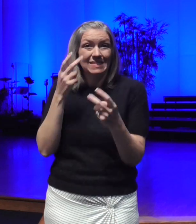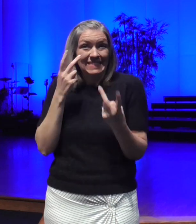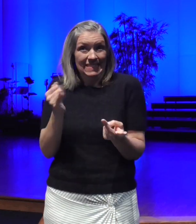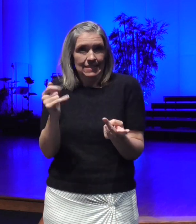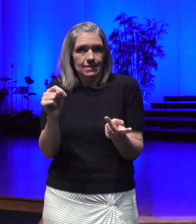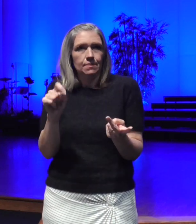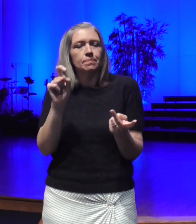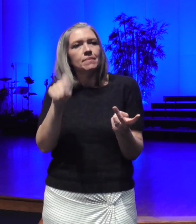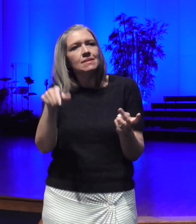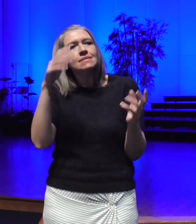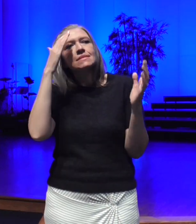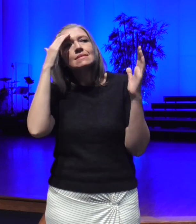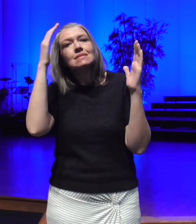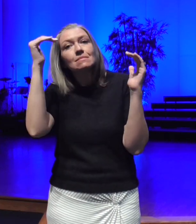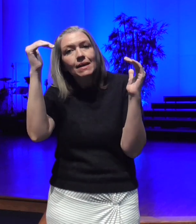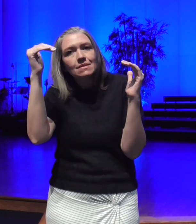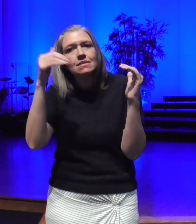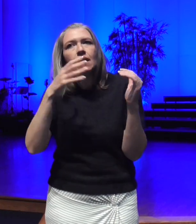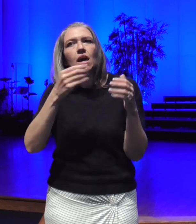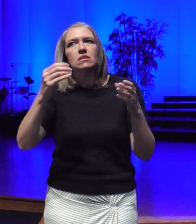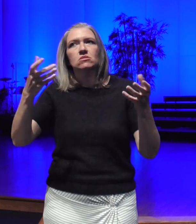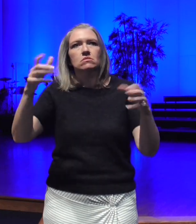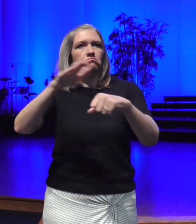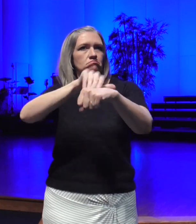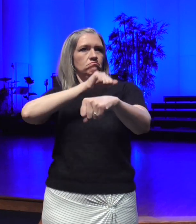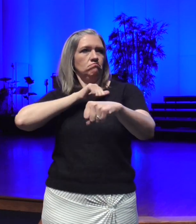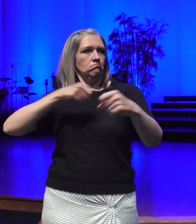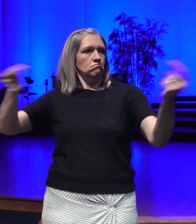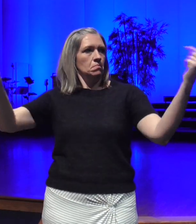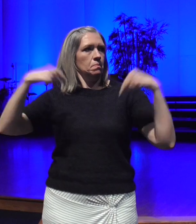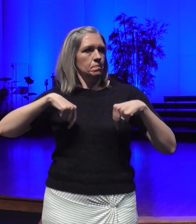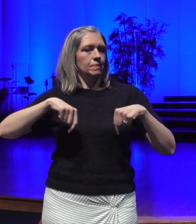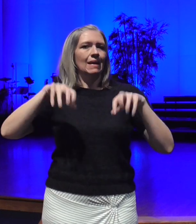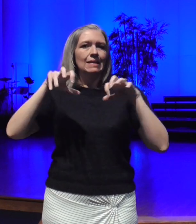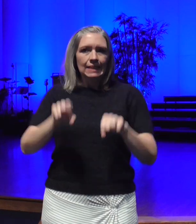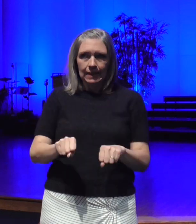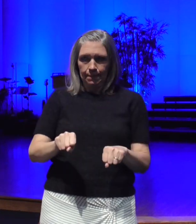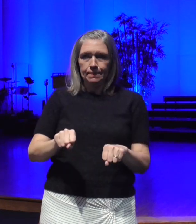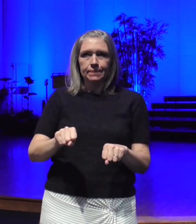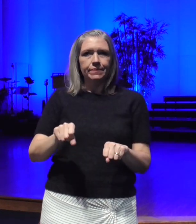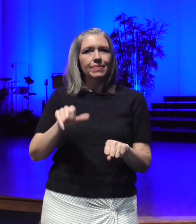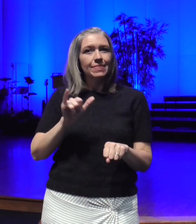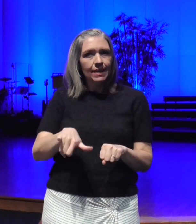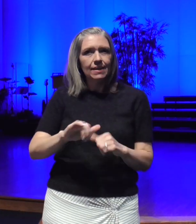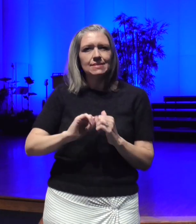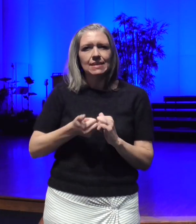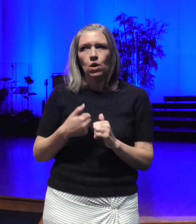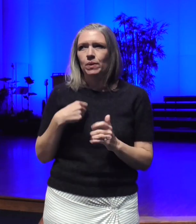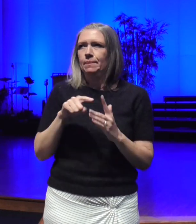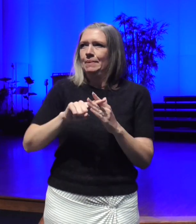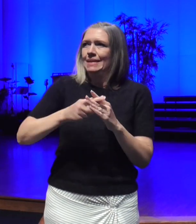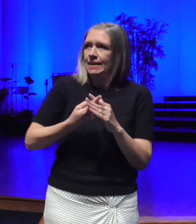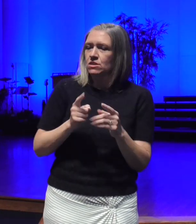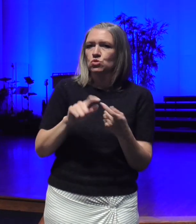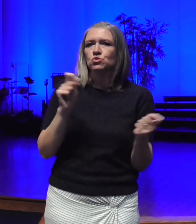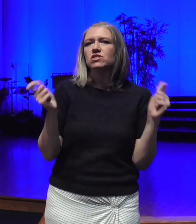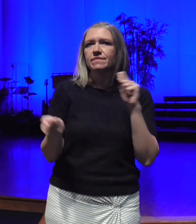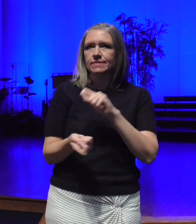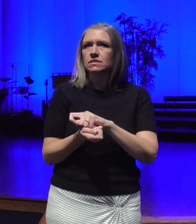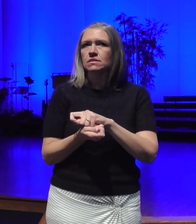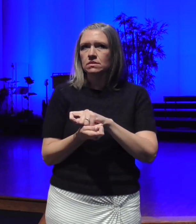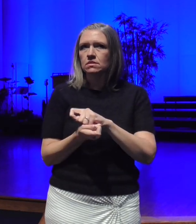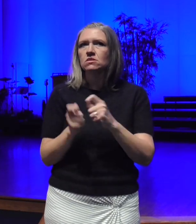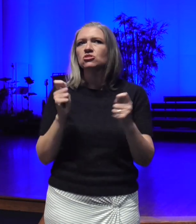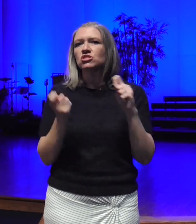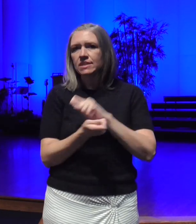to expect it and call it in and claim it. And this is how we begin to make the shift into